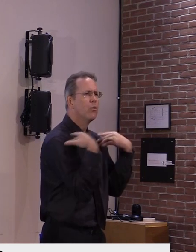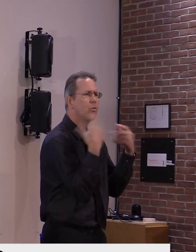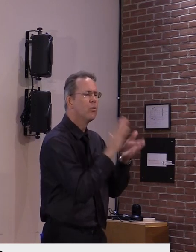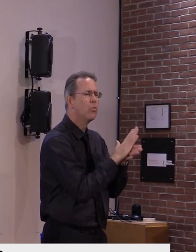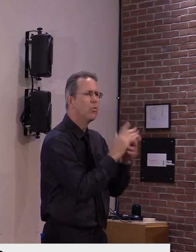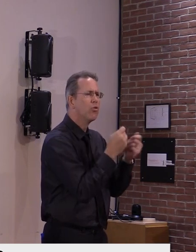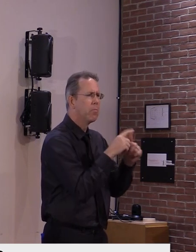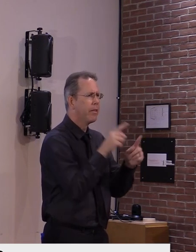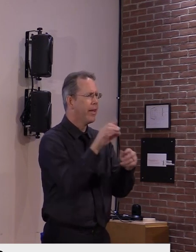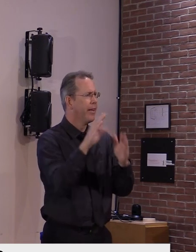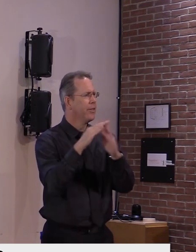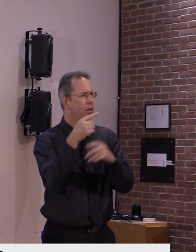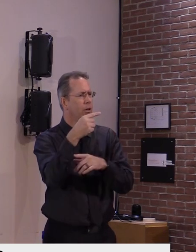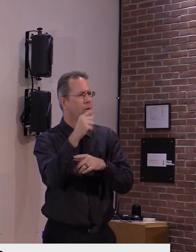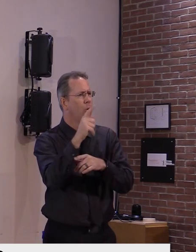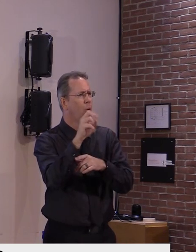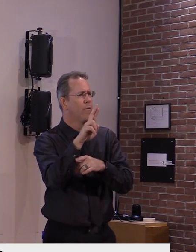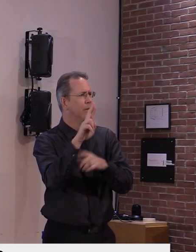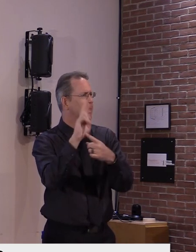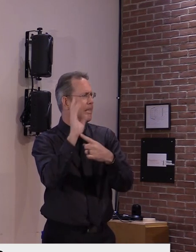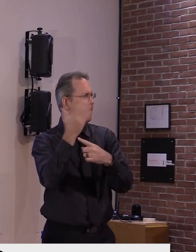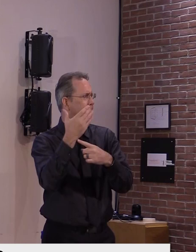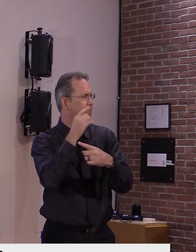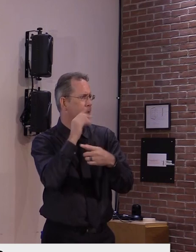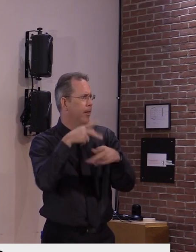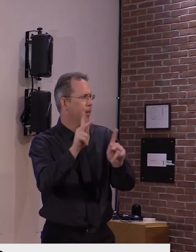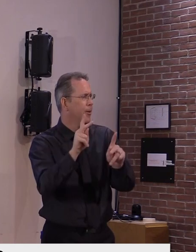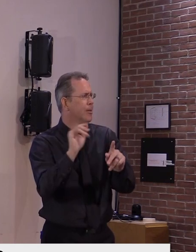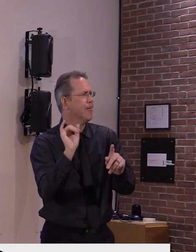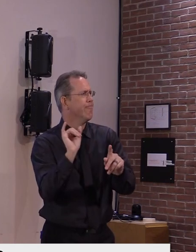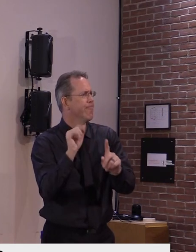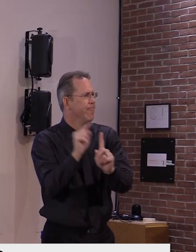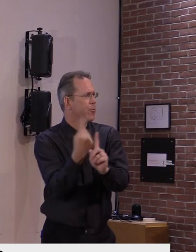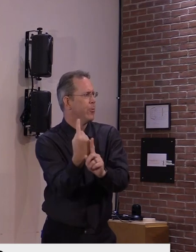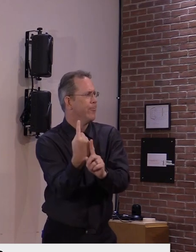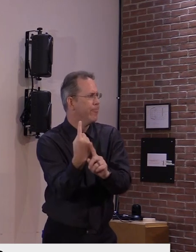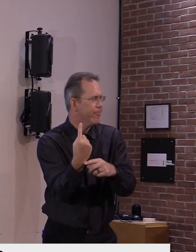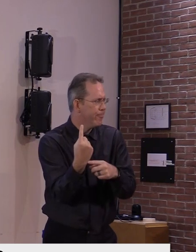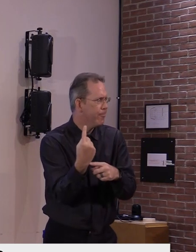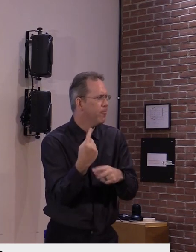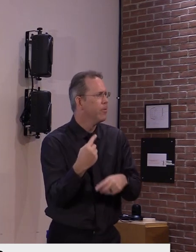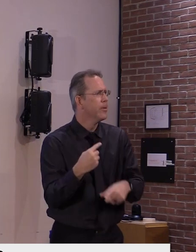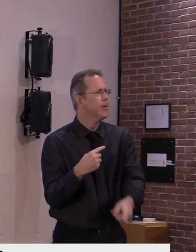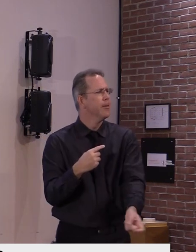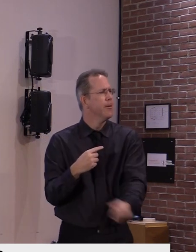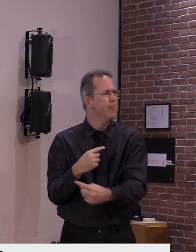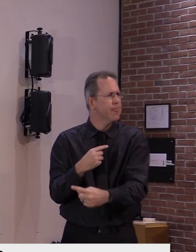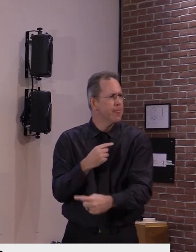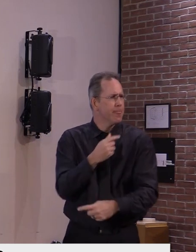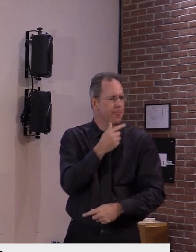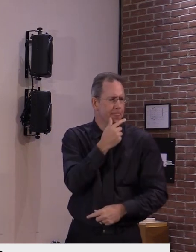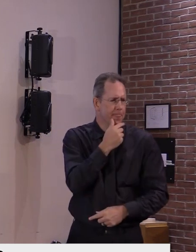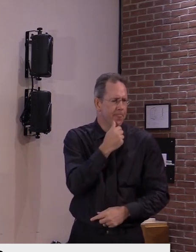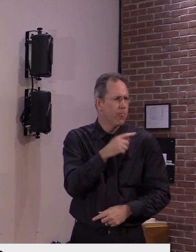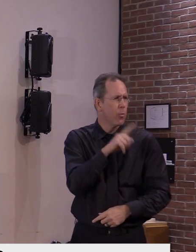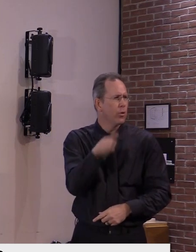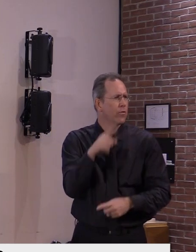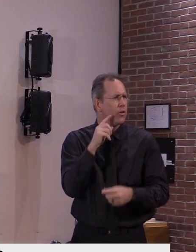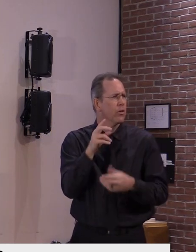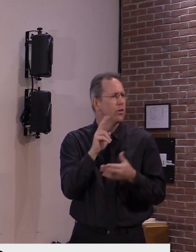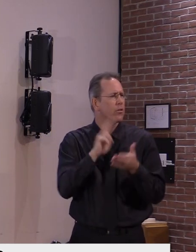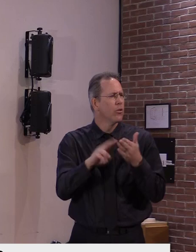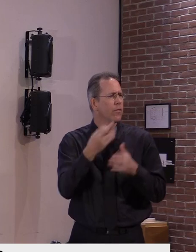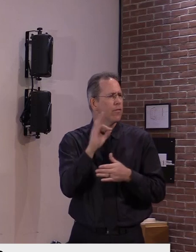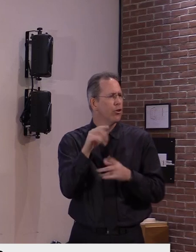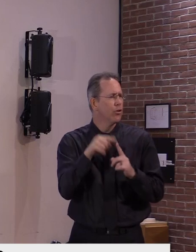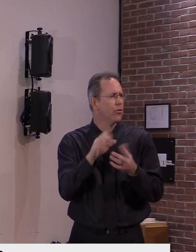Great, interesting. Secretary French, I had another question about the